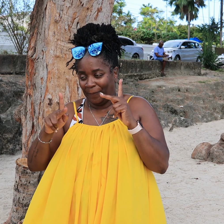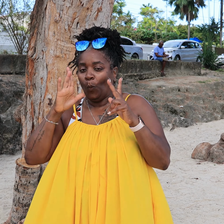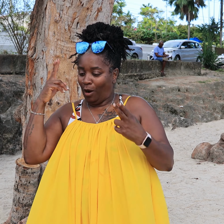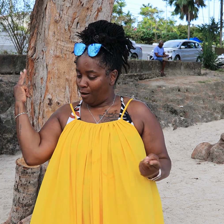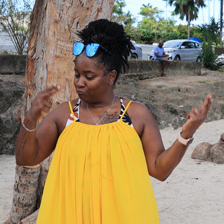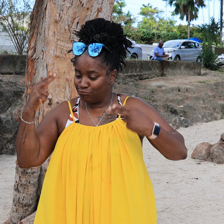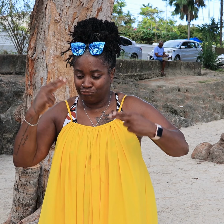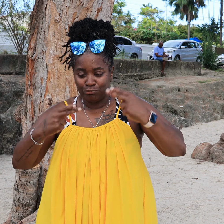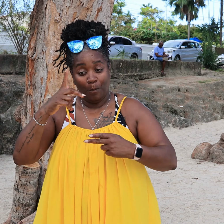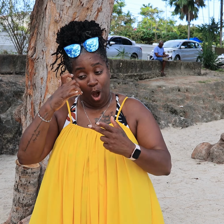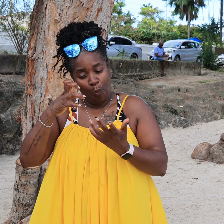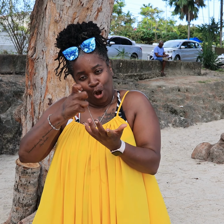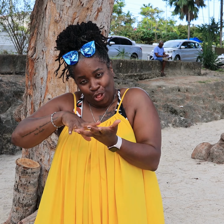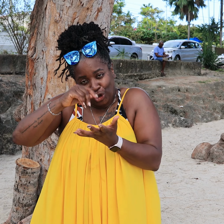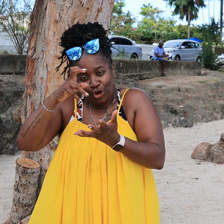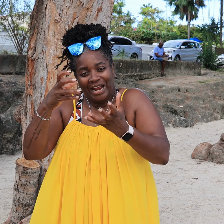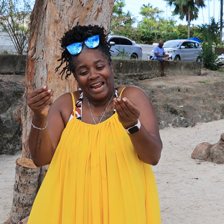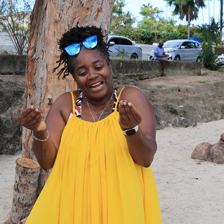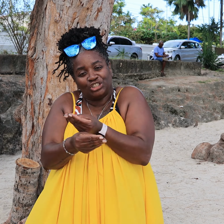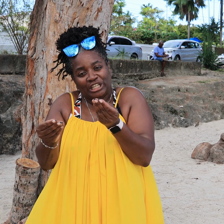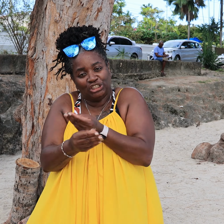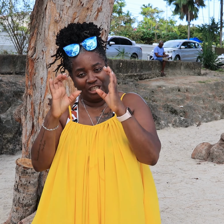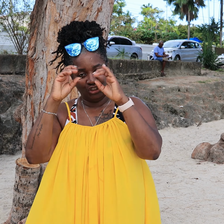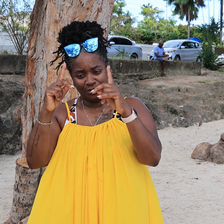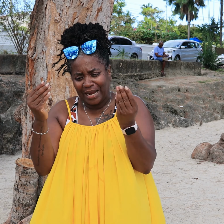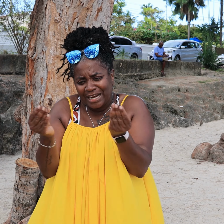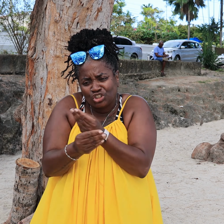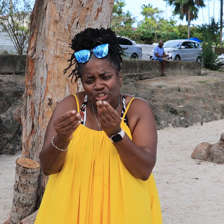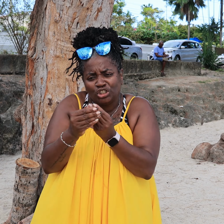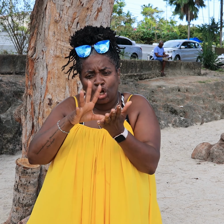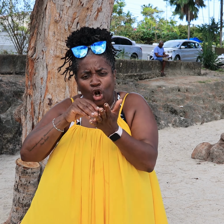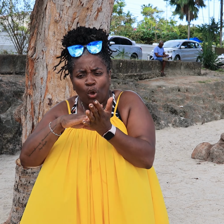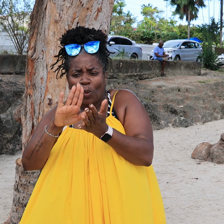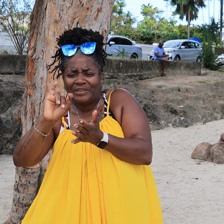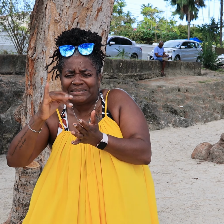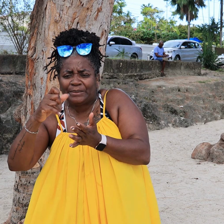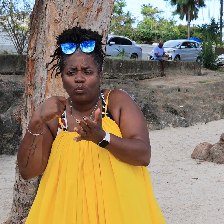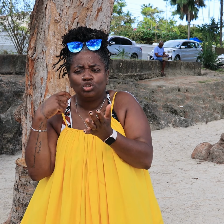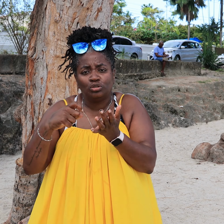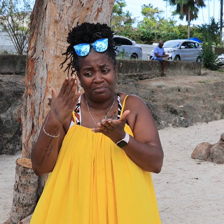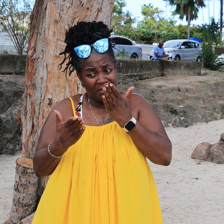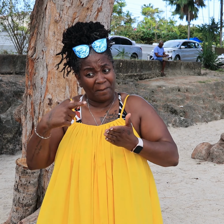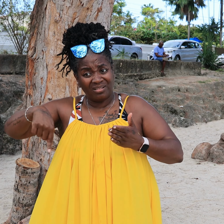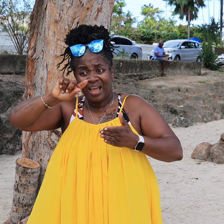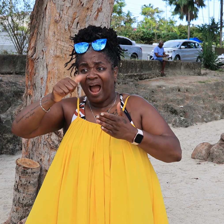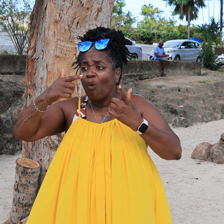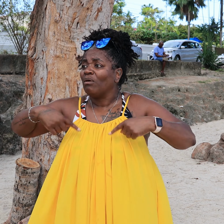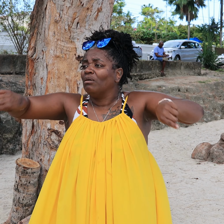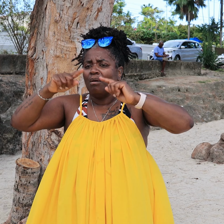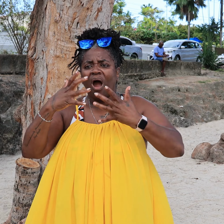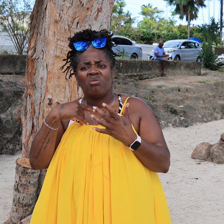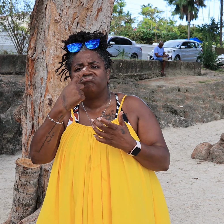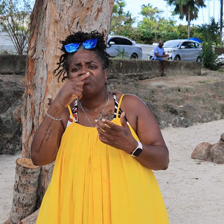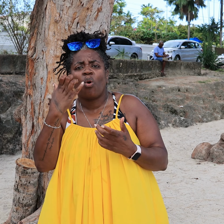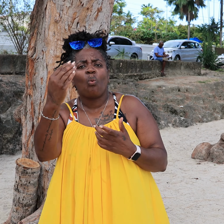And people will join because they want to learn and have an exchange, an educational exchange. And maybe anyone who's interested in